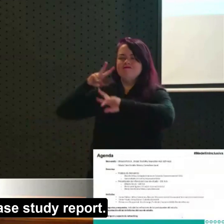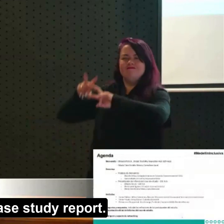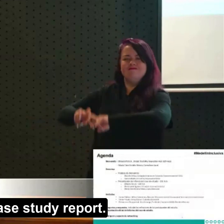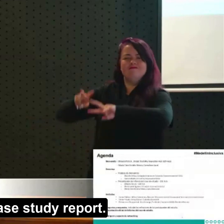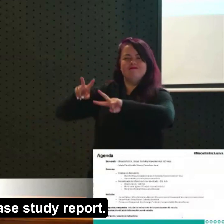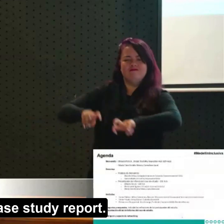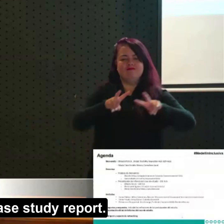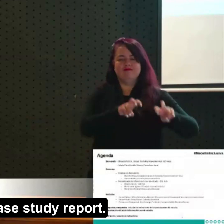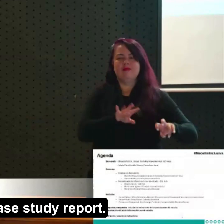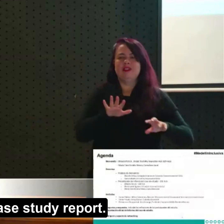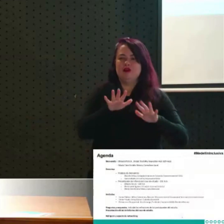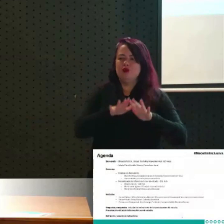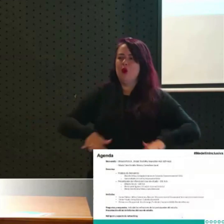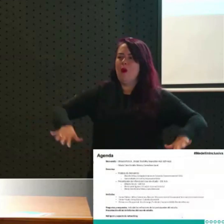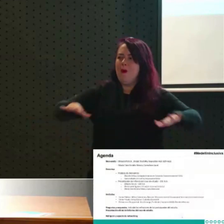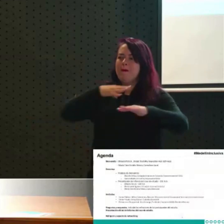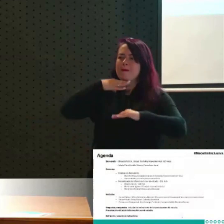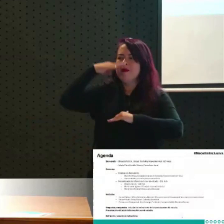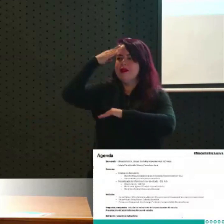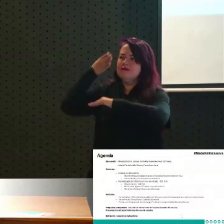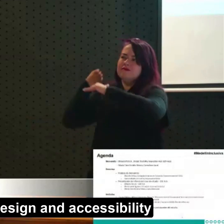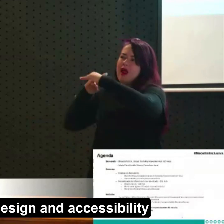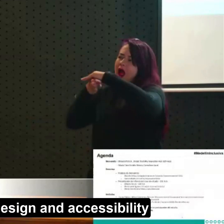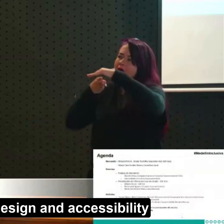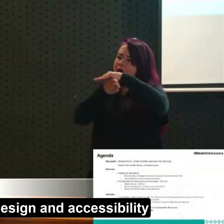case study report.